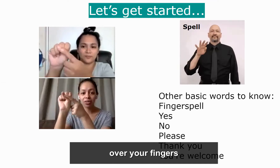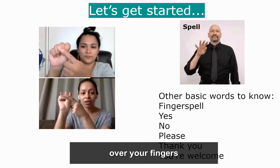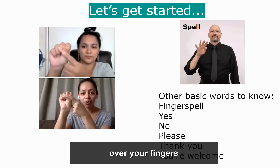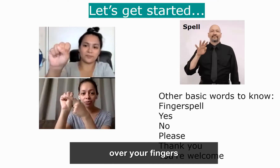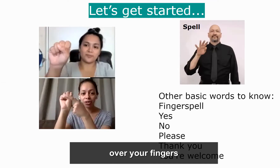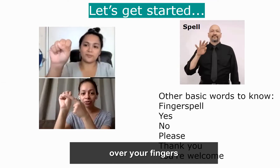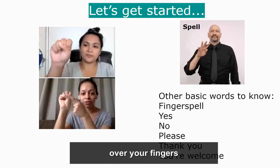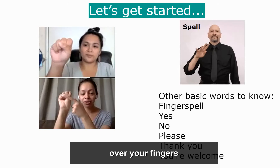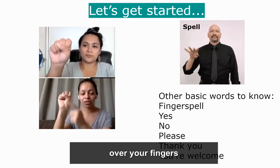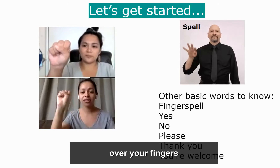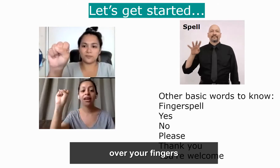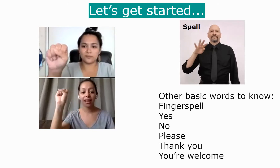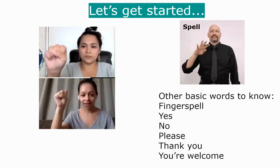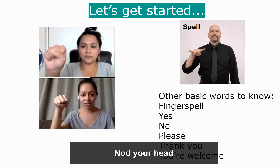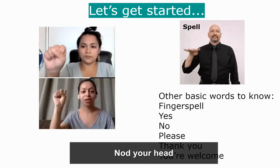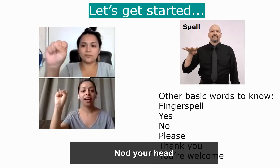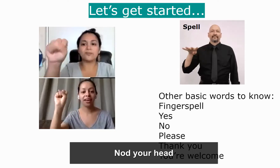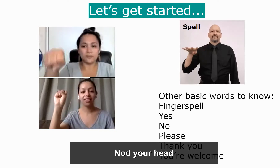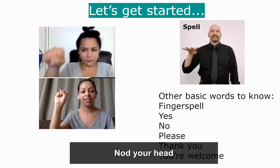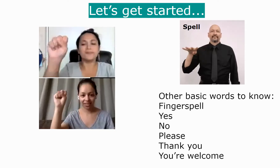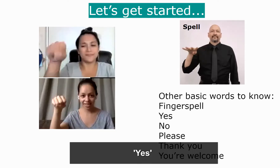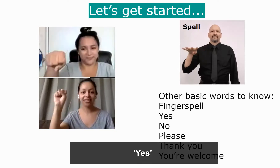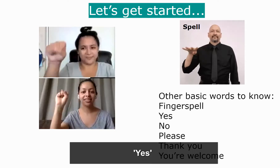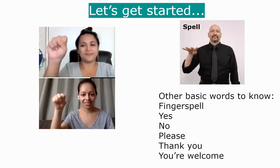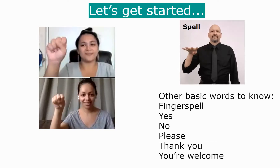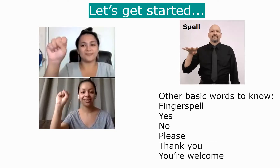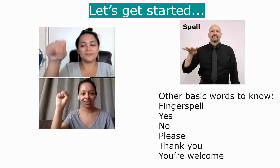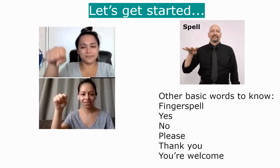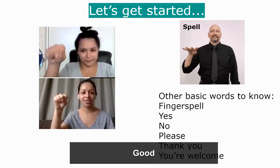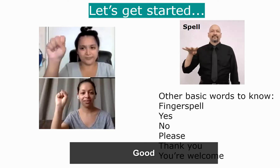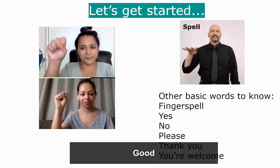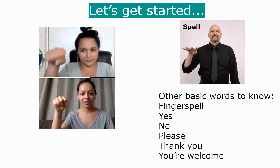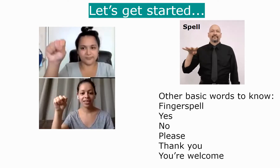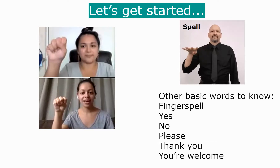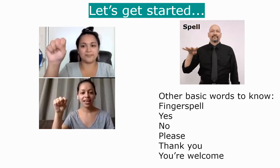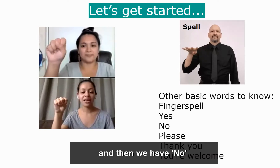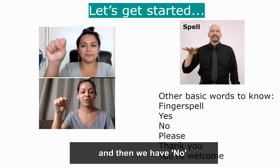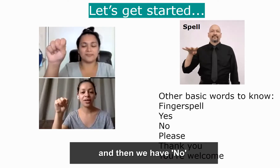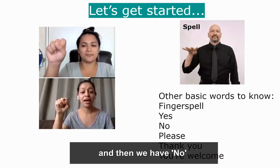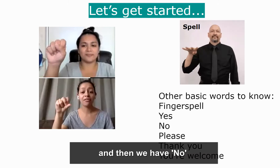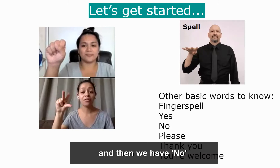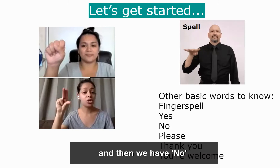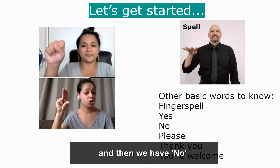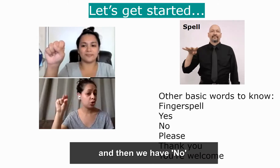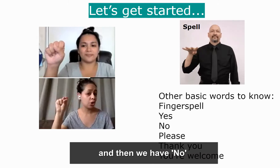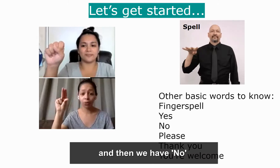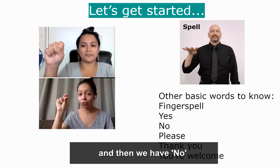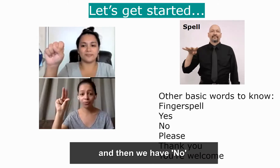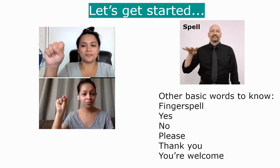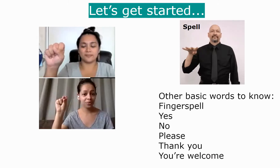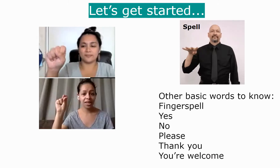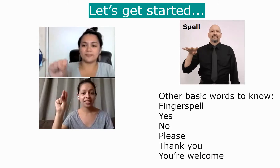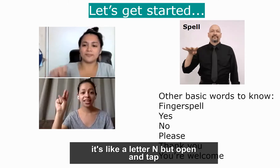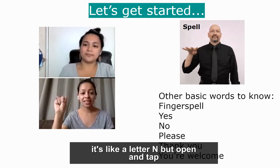is over your fingers. Nod your head. Yes. Good. And then we have